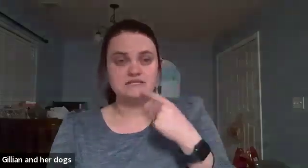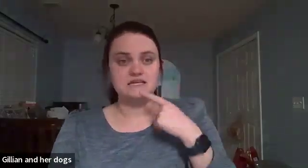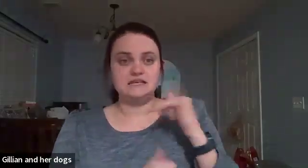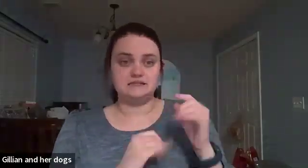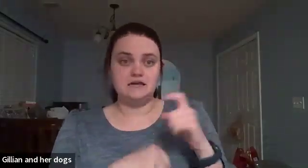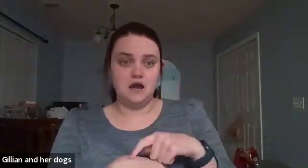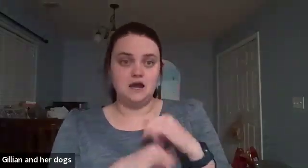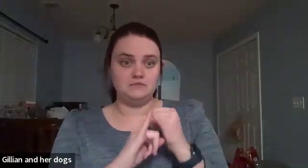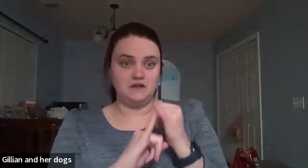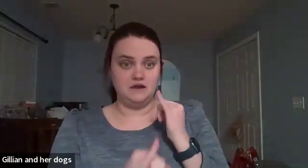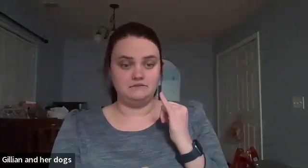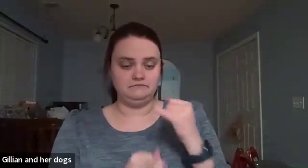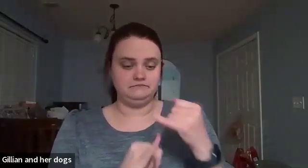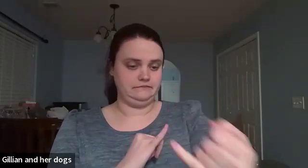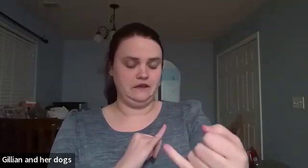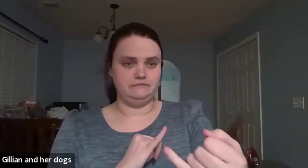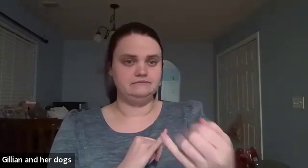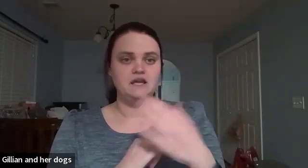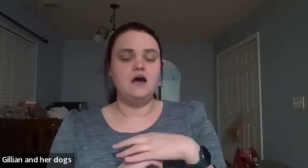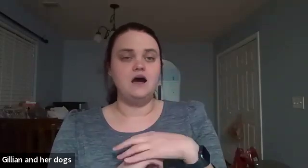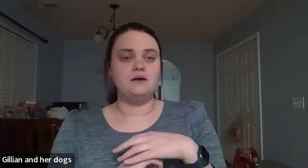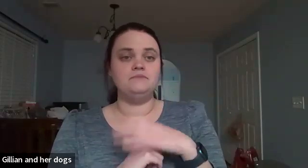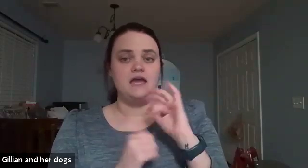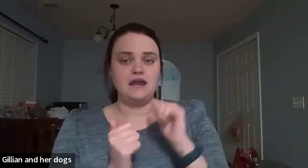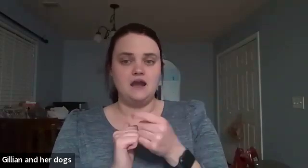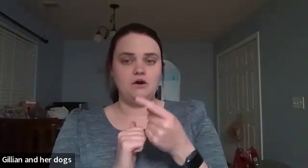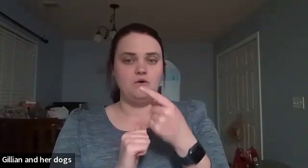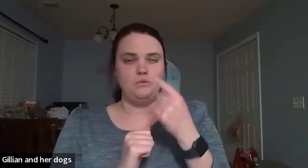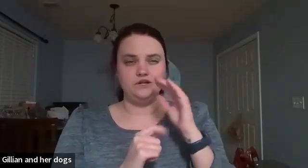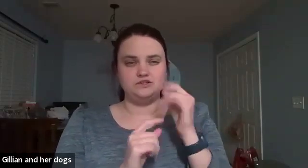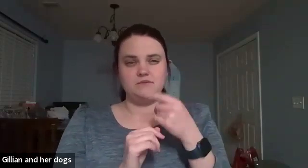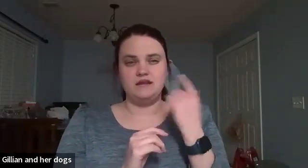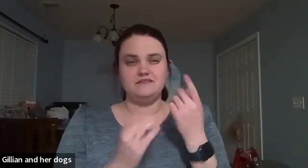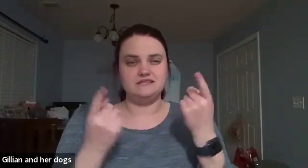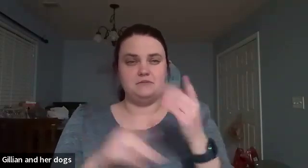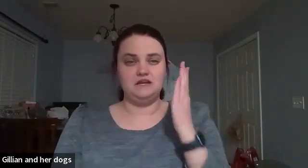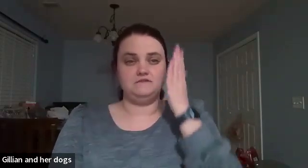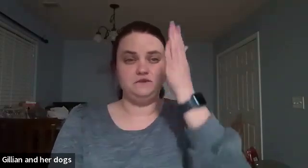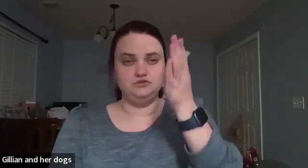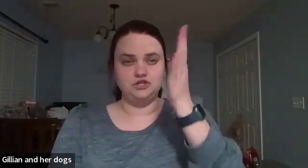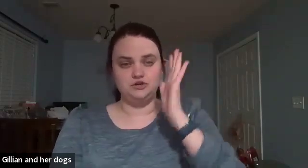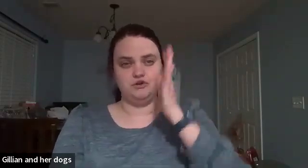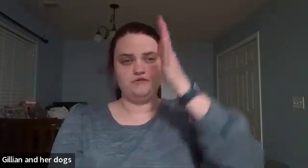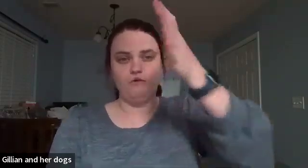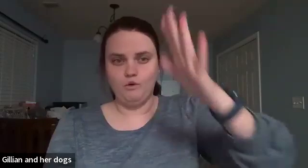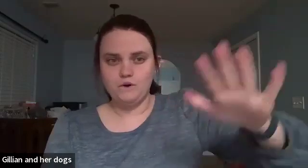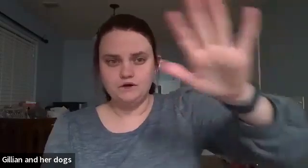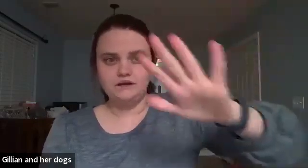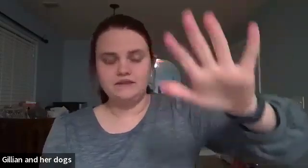said it's like a timeline line. And how when you're talking about anything that's happening in the future, you go forward in